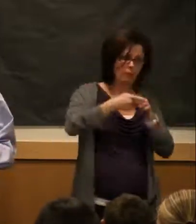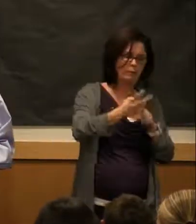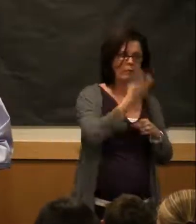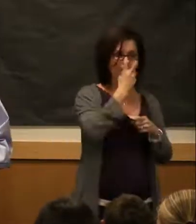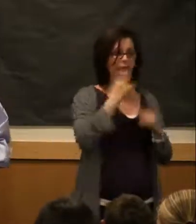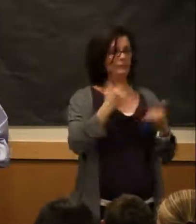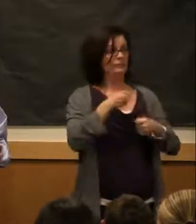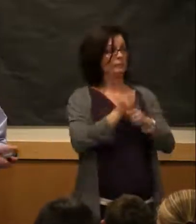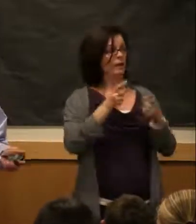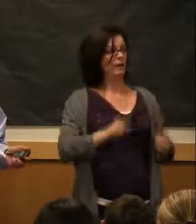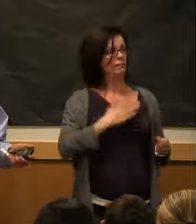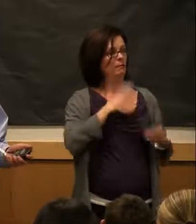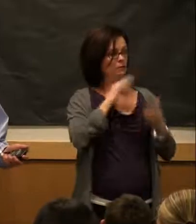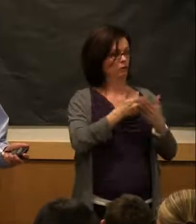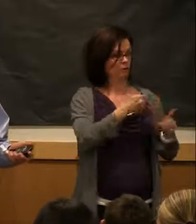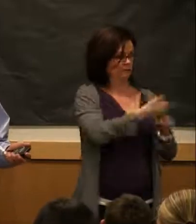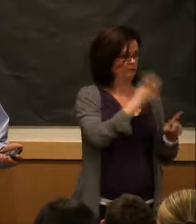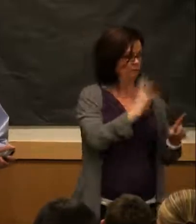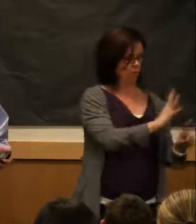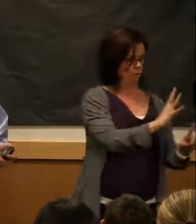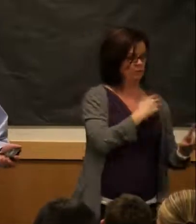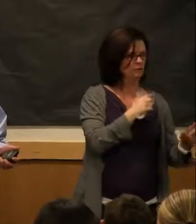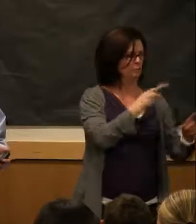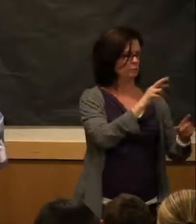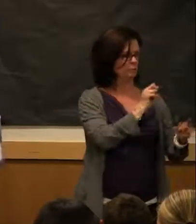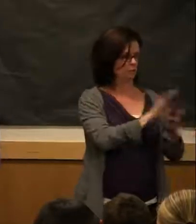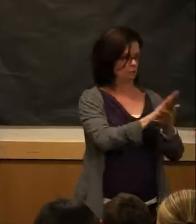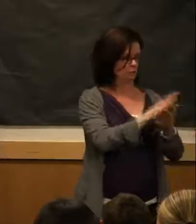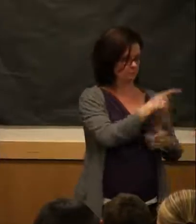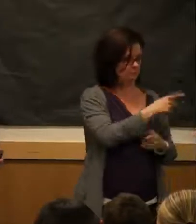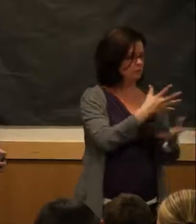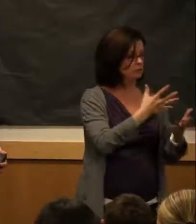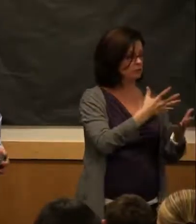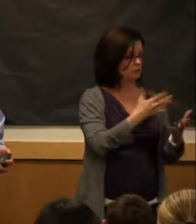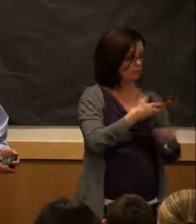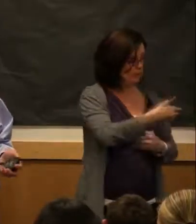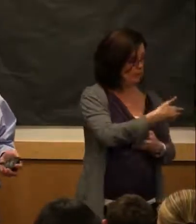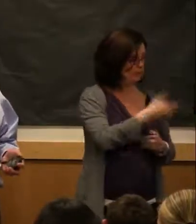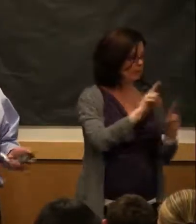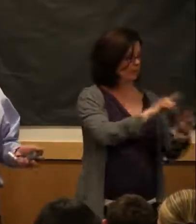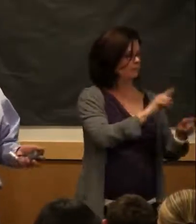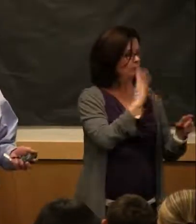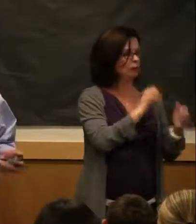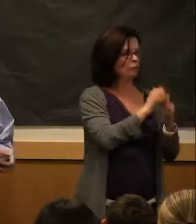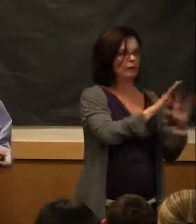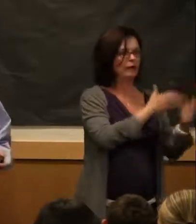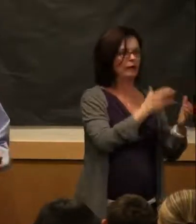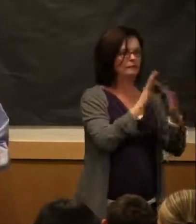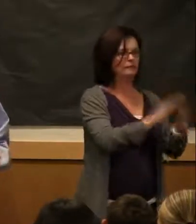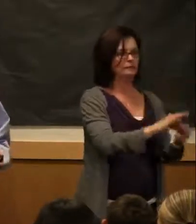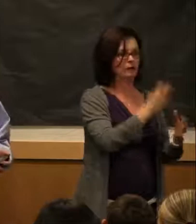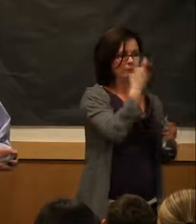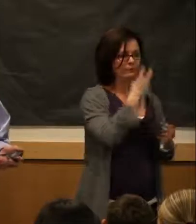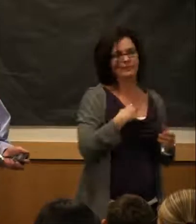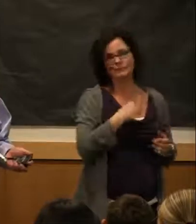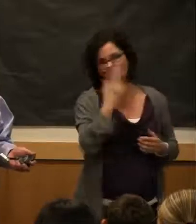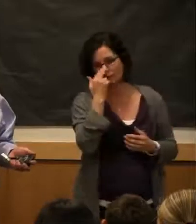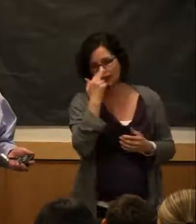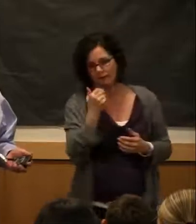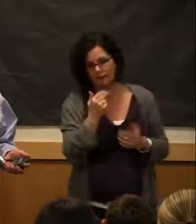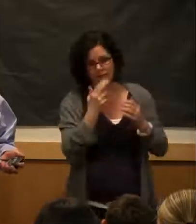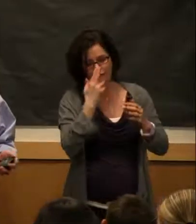This year, my daughter, who is 4, she's in preschool. She wanted me to come talk to her class about blindness. And it's fun talking to